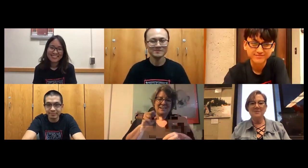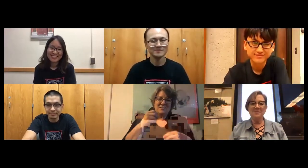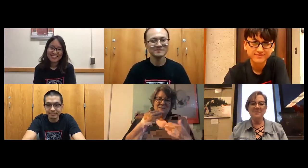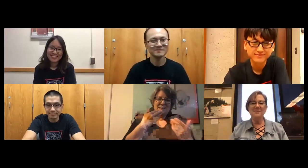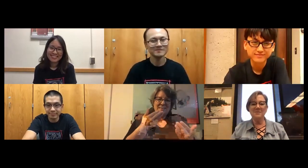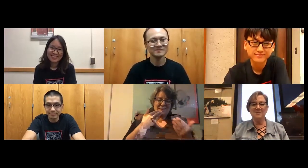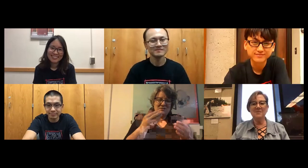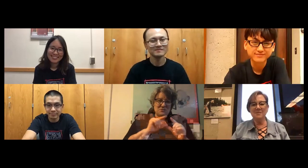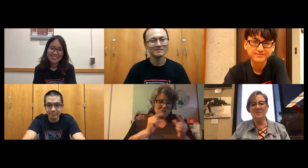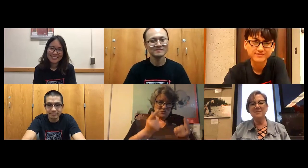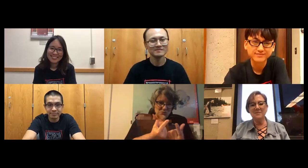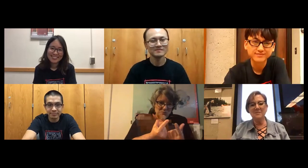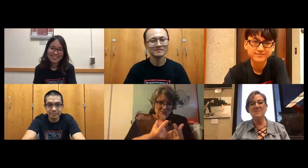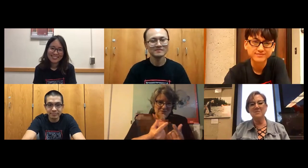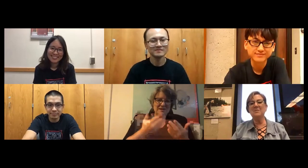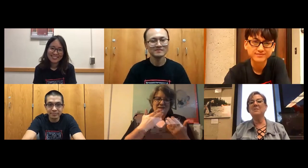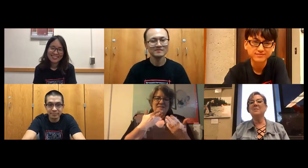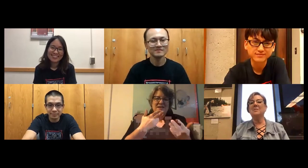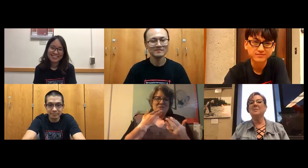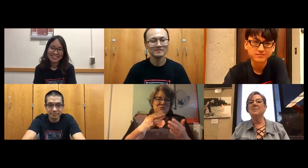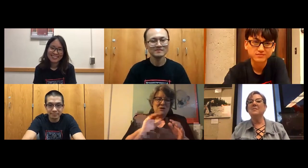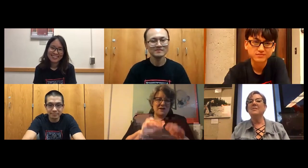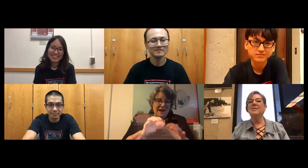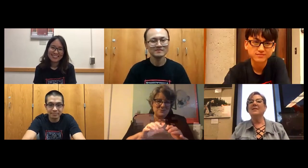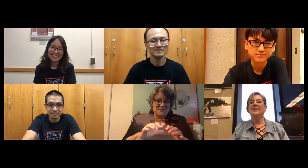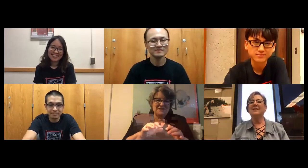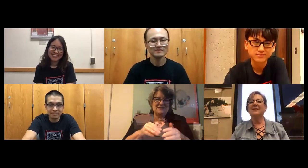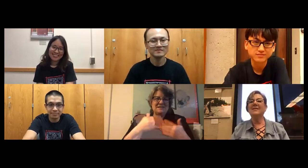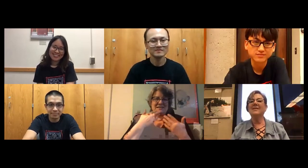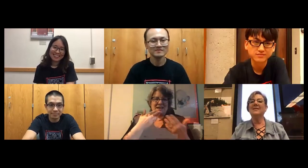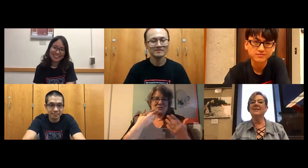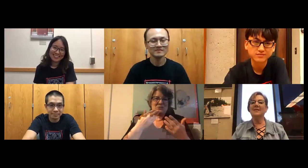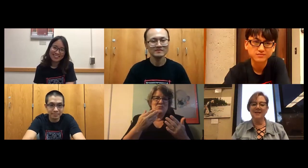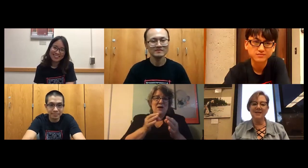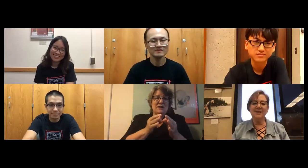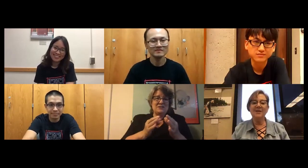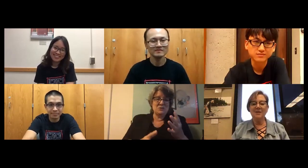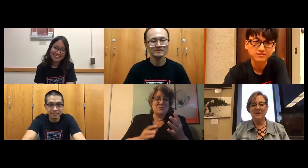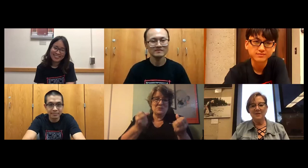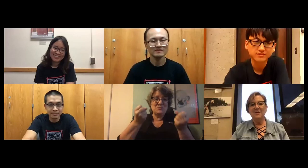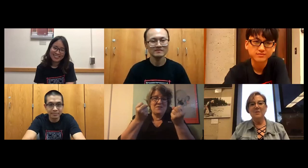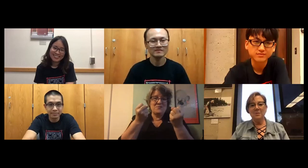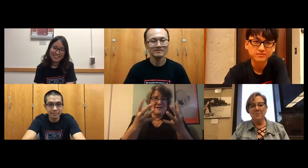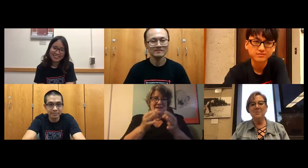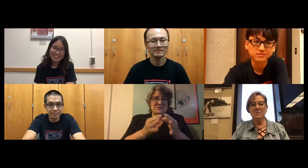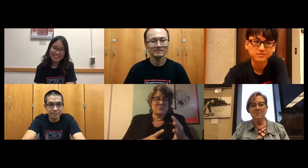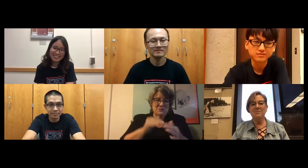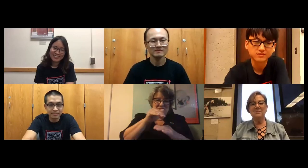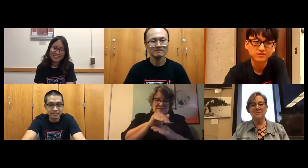Yeah, I want to say thank you to the group. Thank you to our captionists, and thank you to our interpreters. We have many interpreters